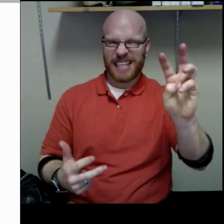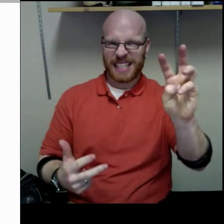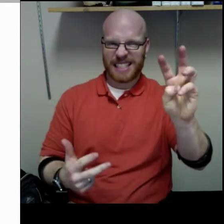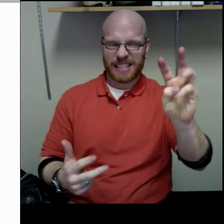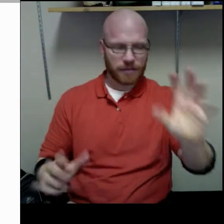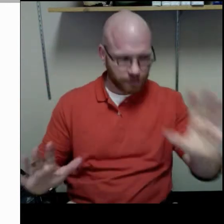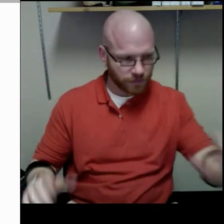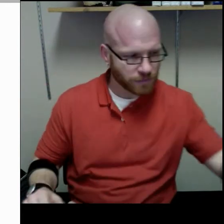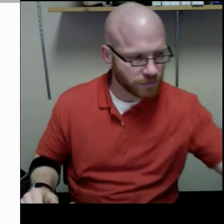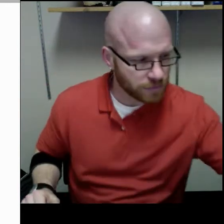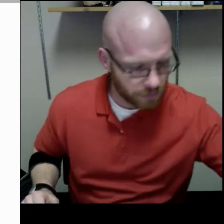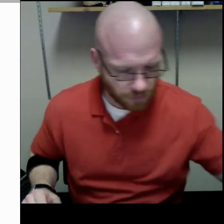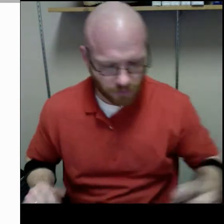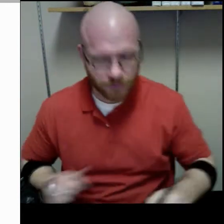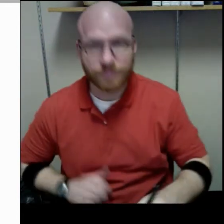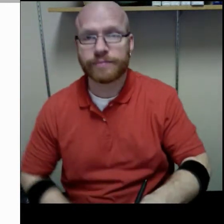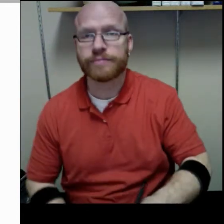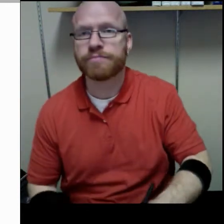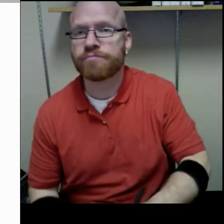and 6.